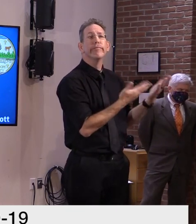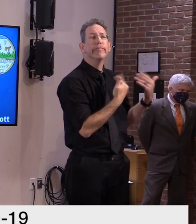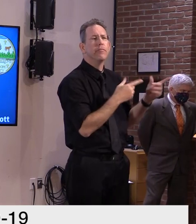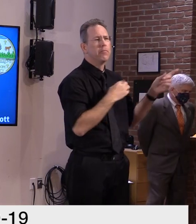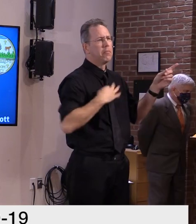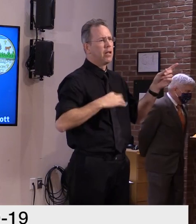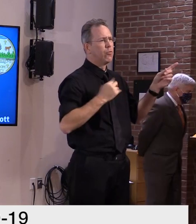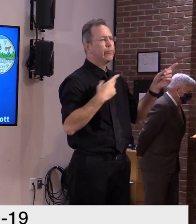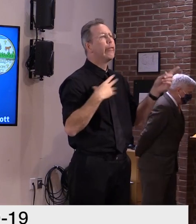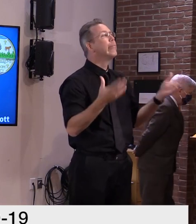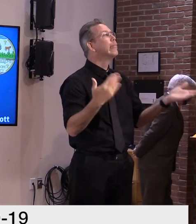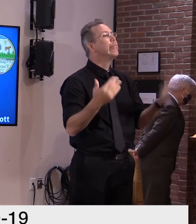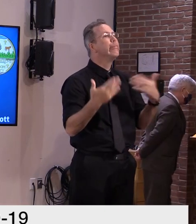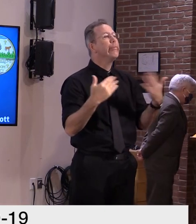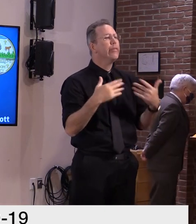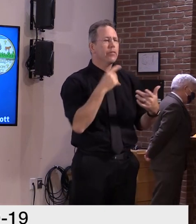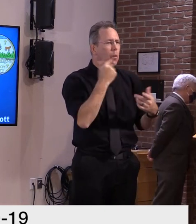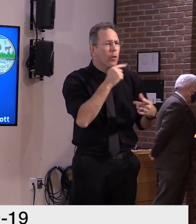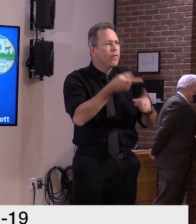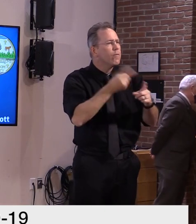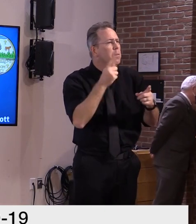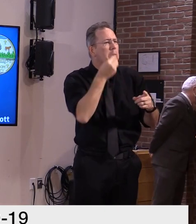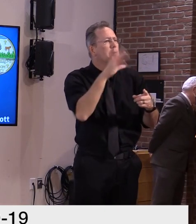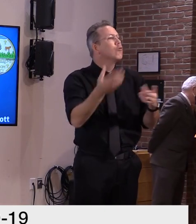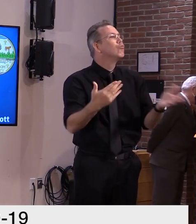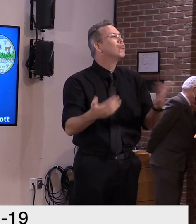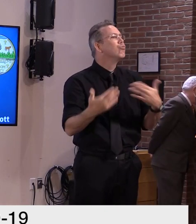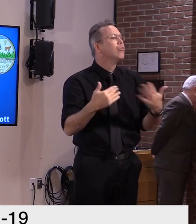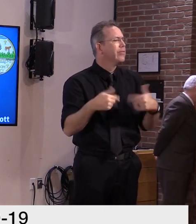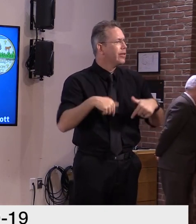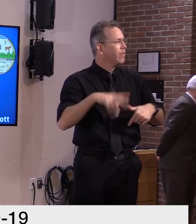capacity restrictions on our lift guidance is a little more restrictive.